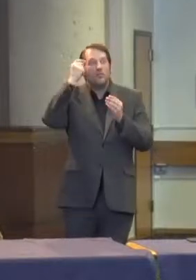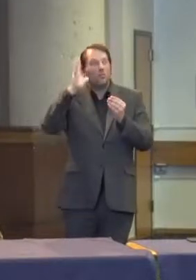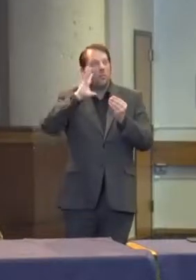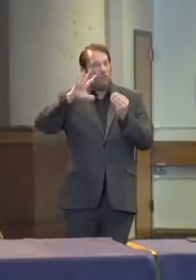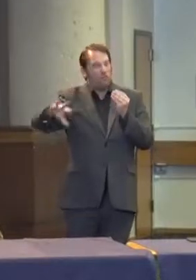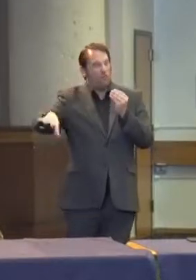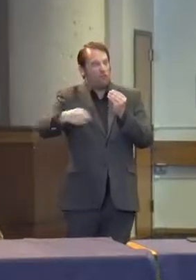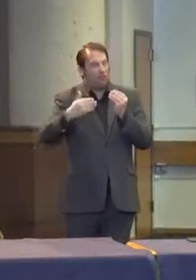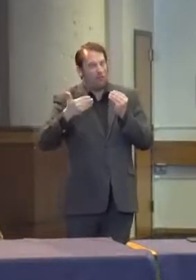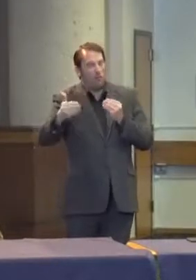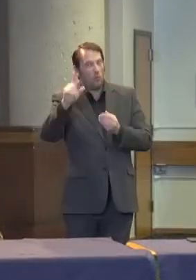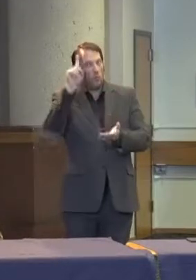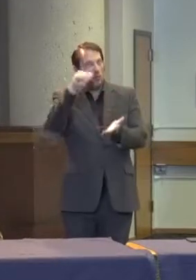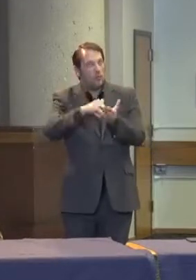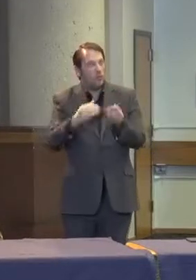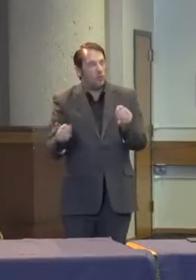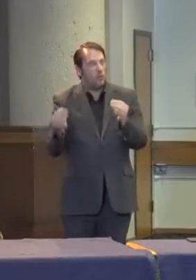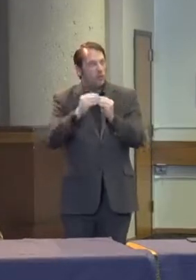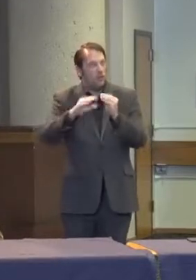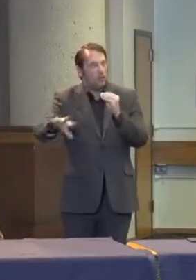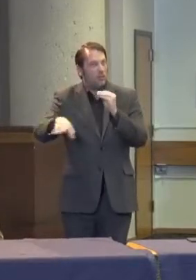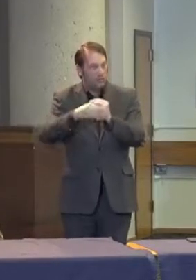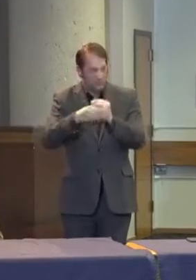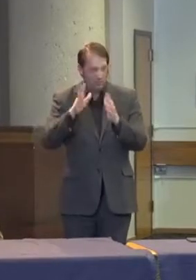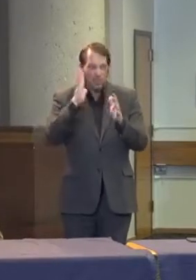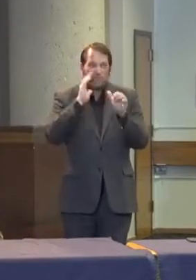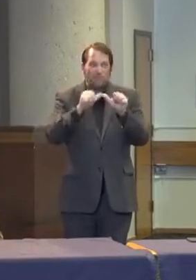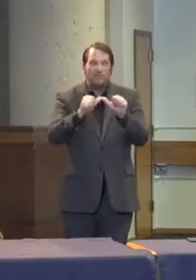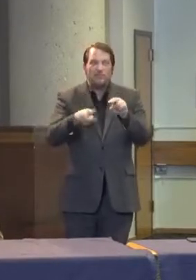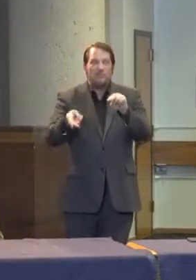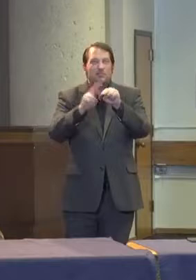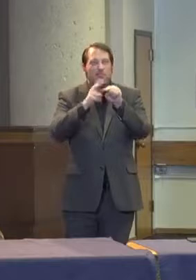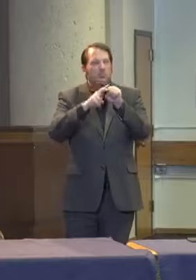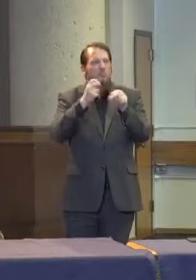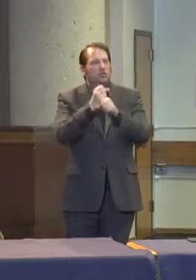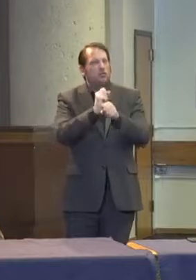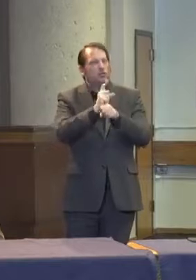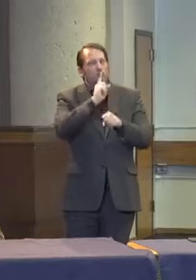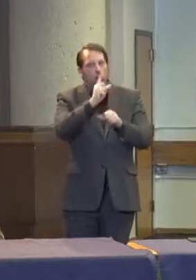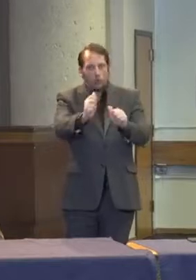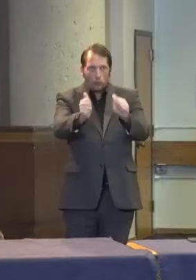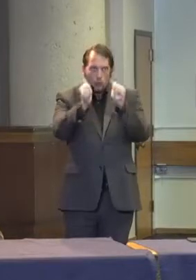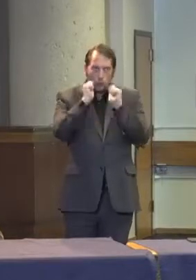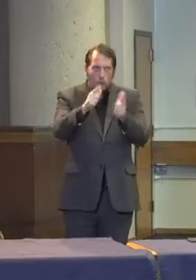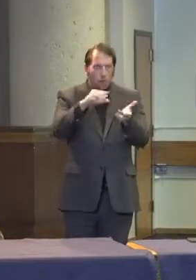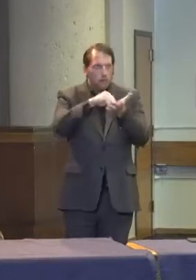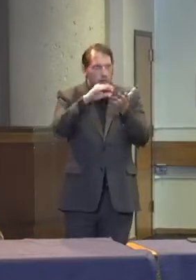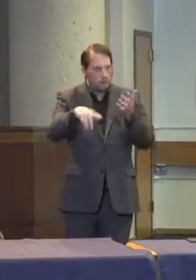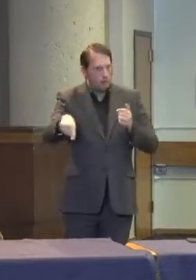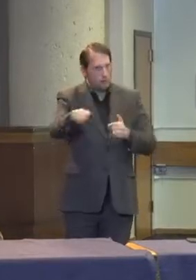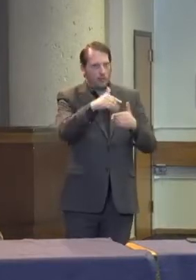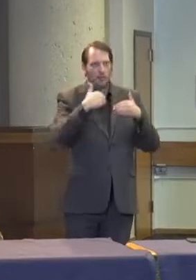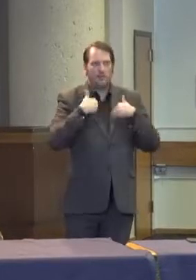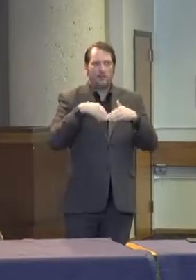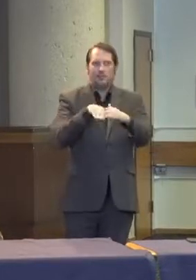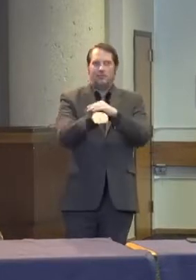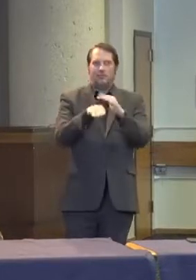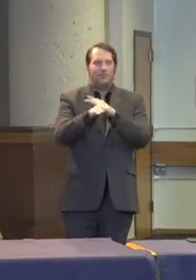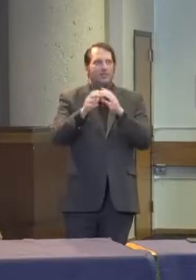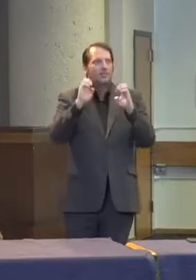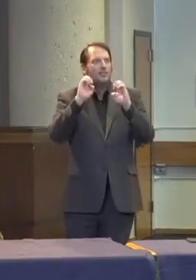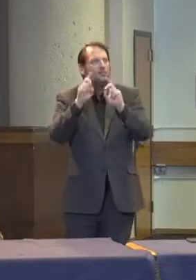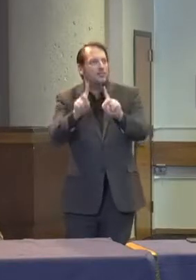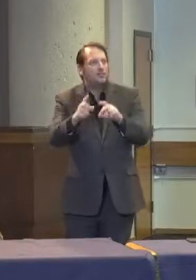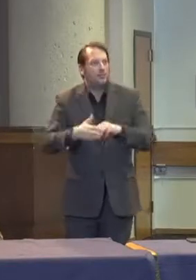out information, contacting our students and families, and we continue to serve about 40,000 meals each day, as well